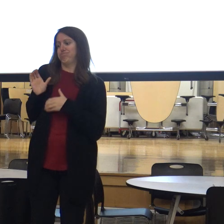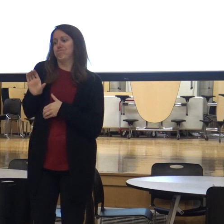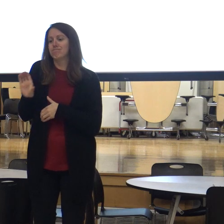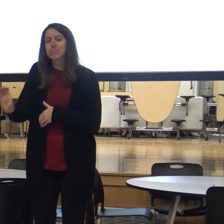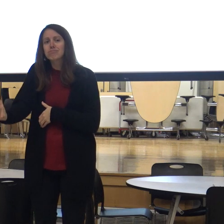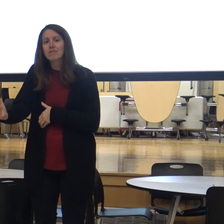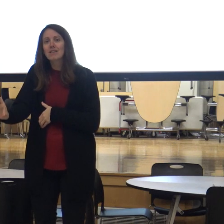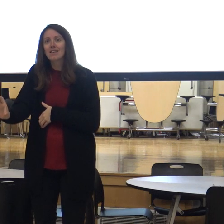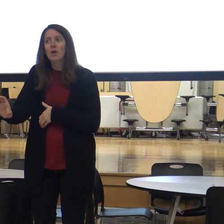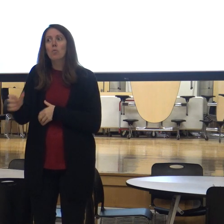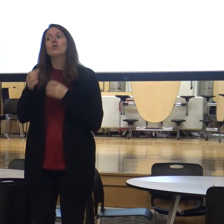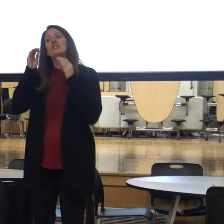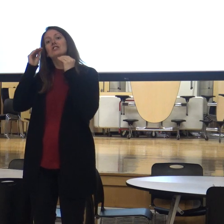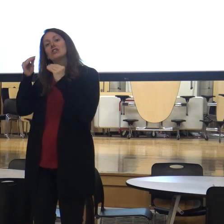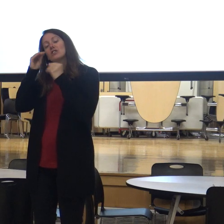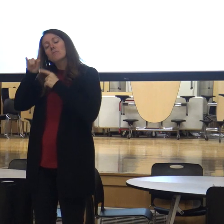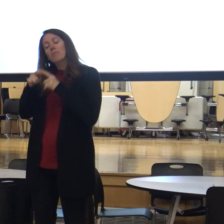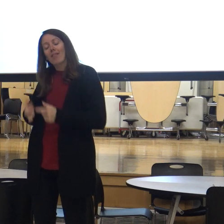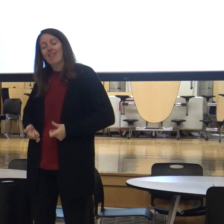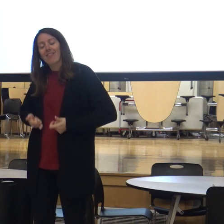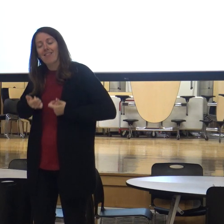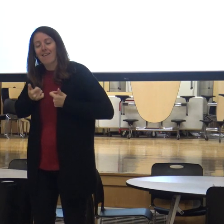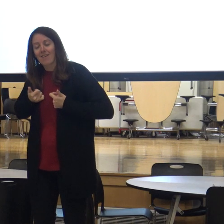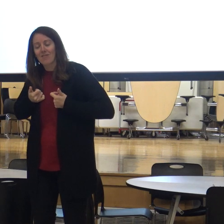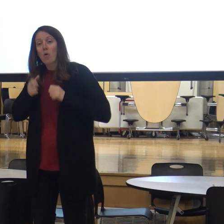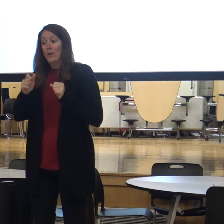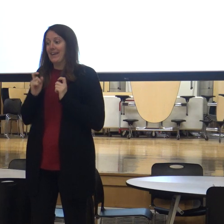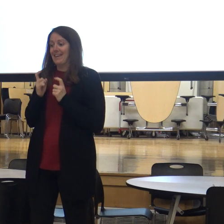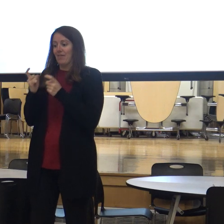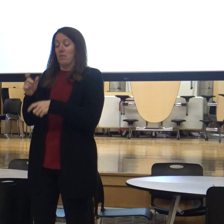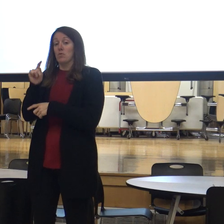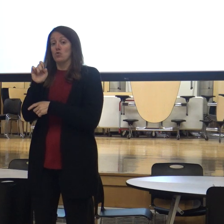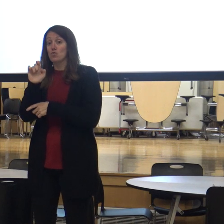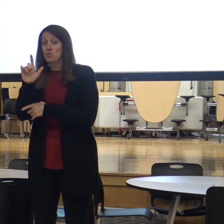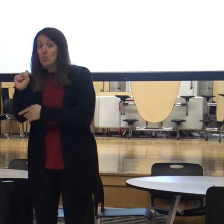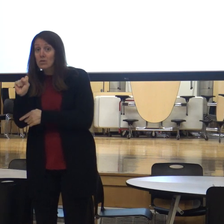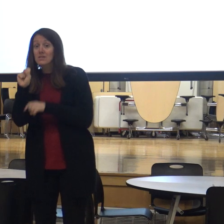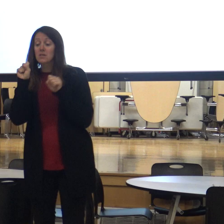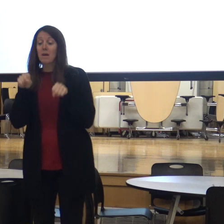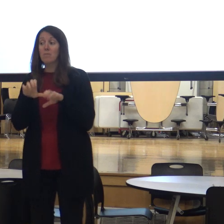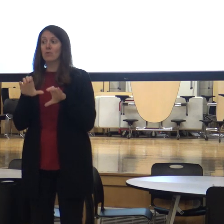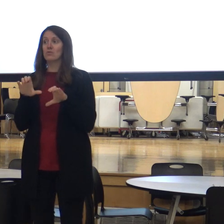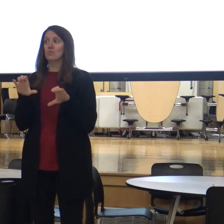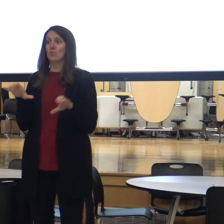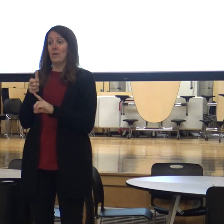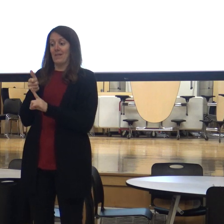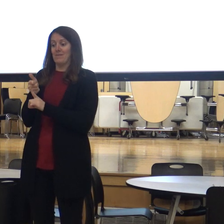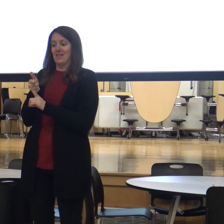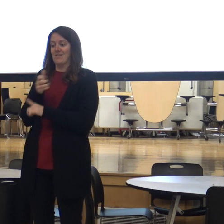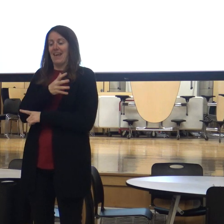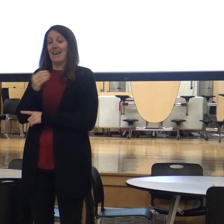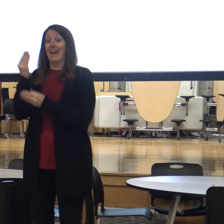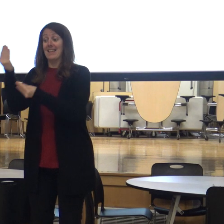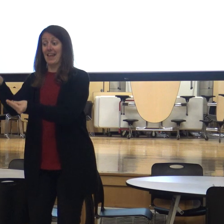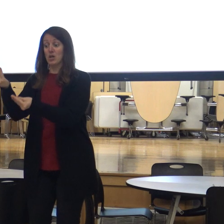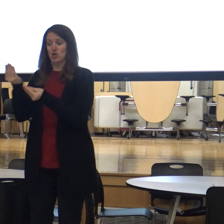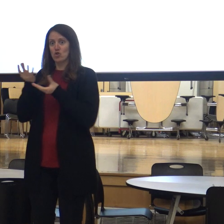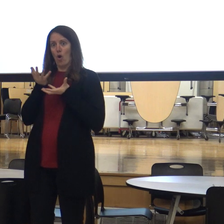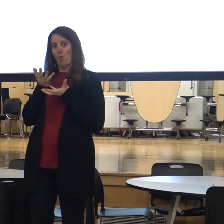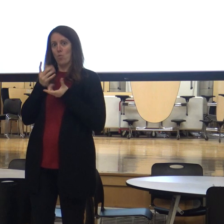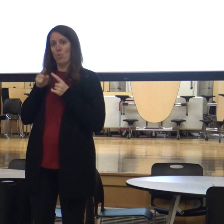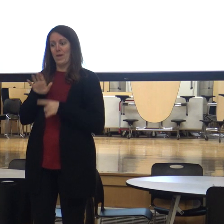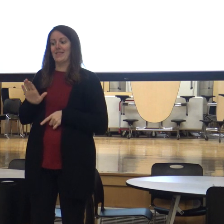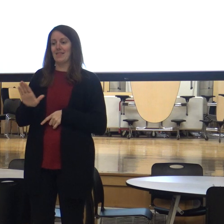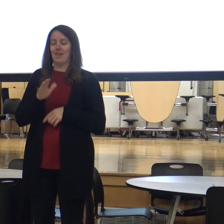from everything. But what we can do is give them the tools to be able to do it and to let us know when they're